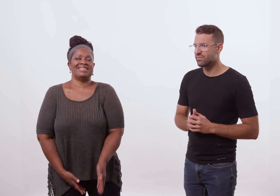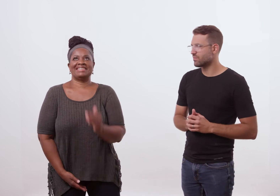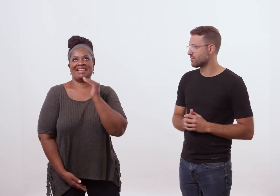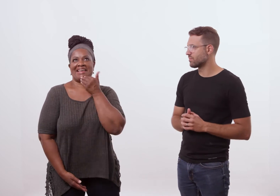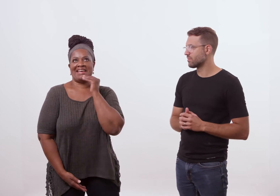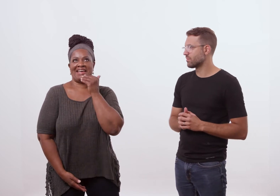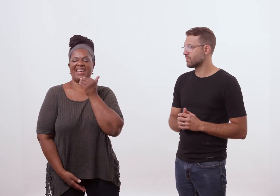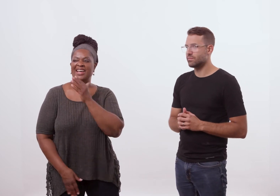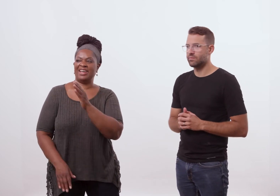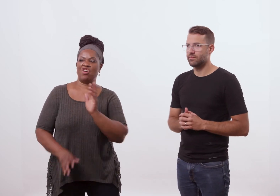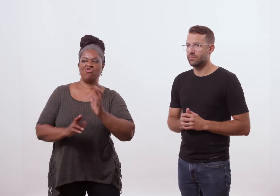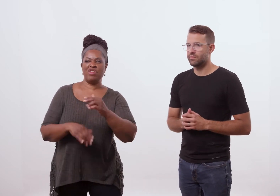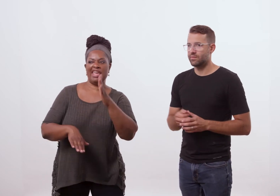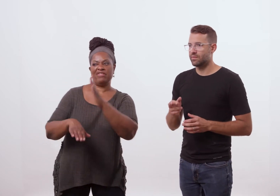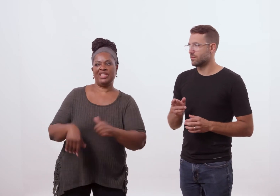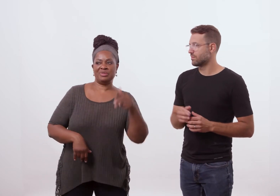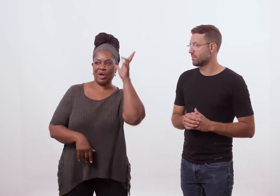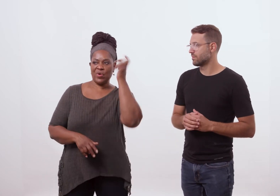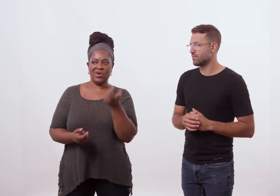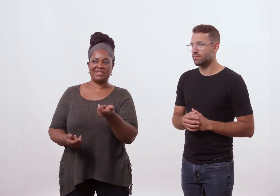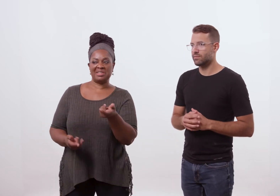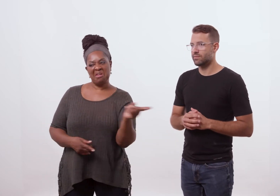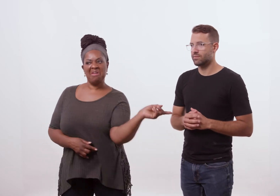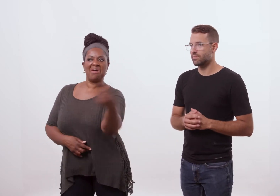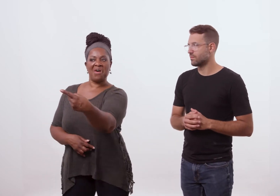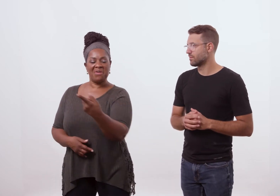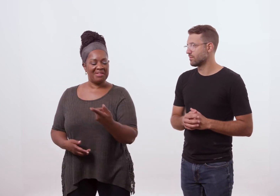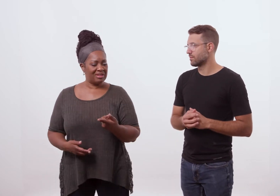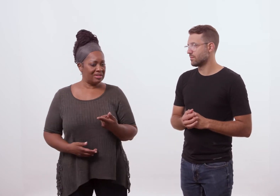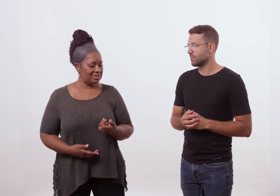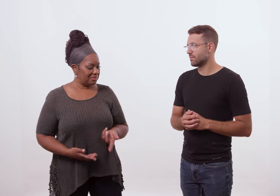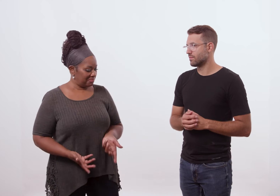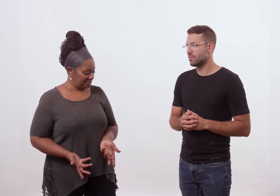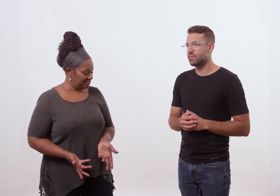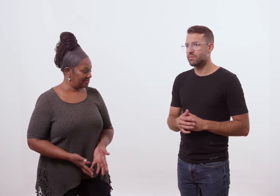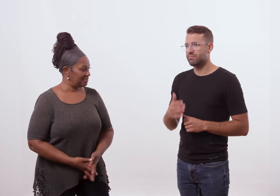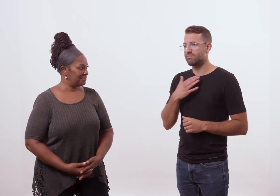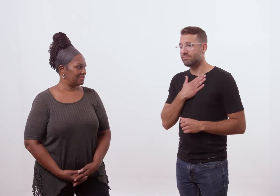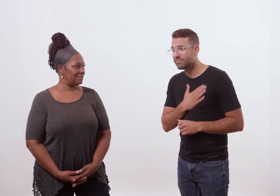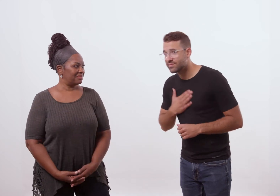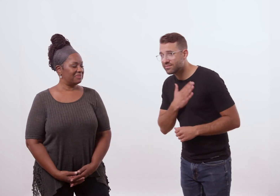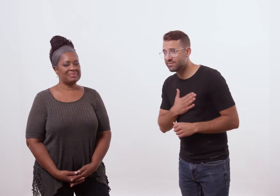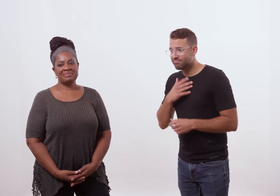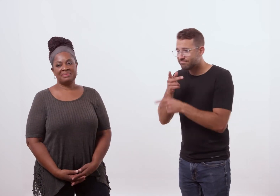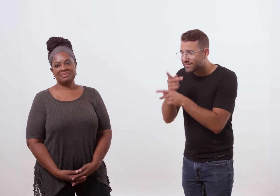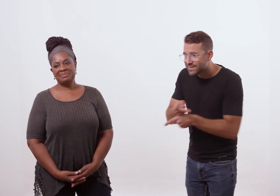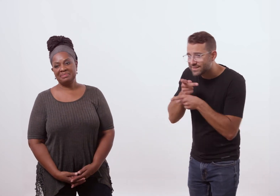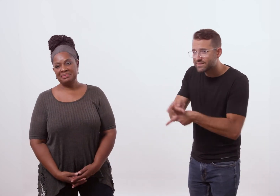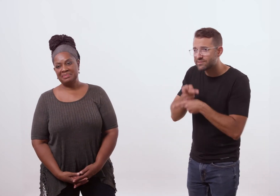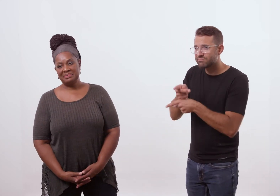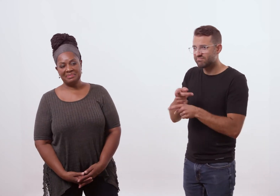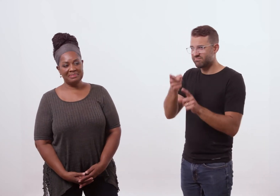Fetch the zwoots, Rayek. I will do as you say. But please, Lita, be cautious. This feral-eyed barbarian has a